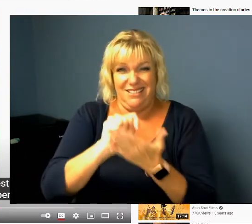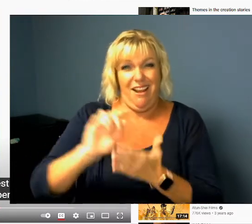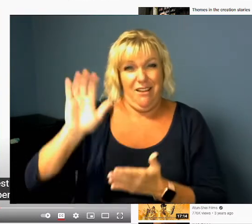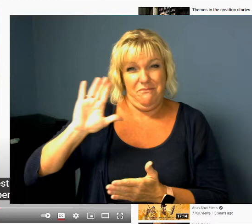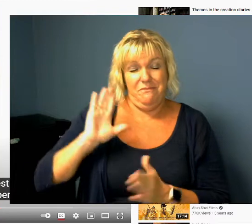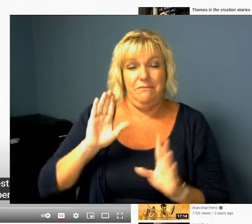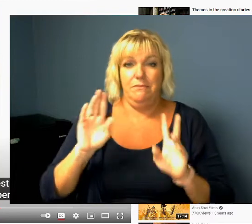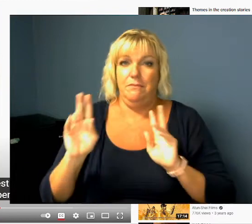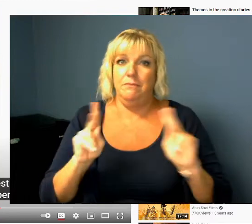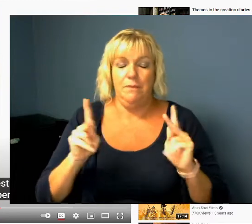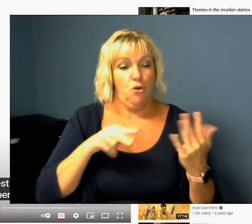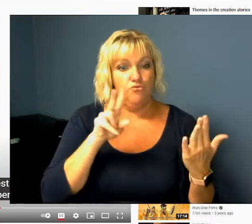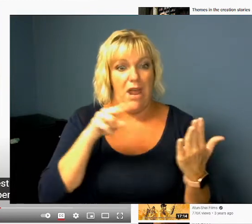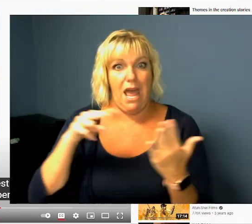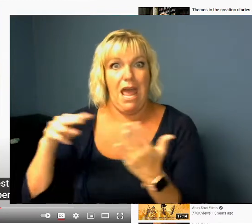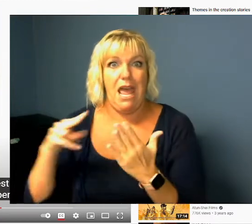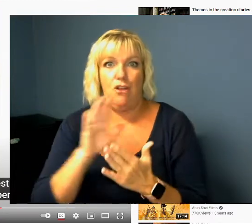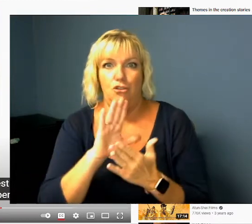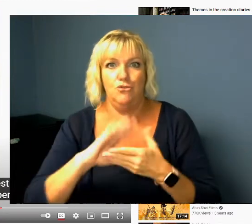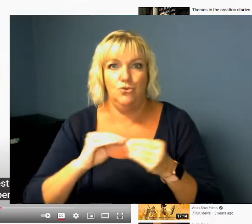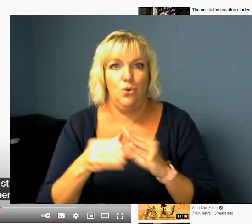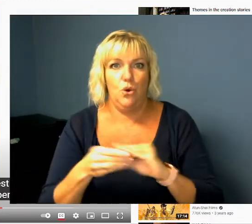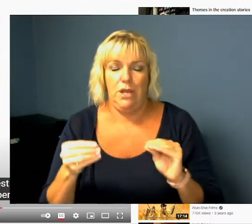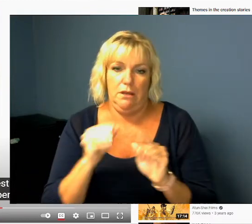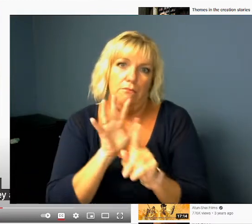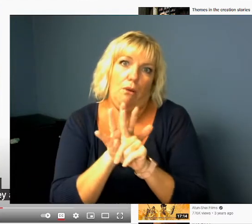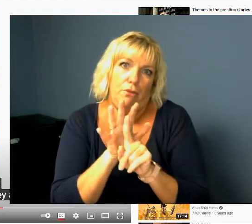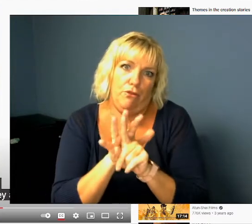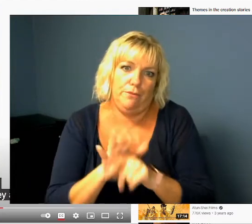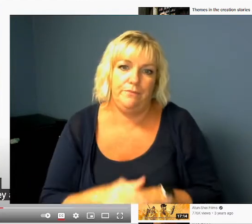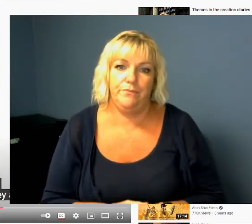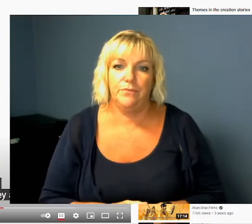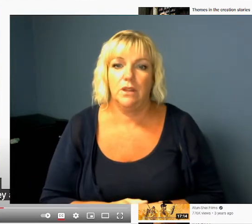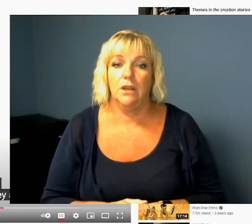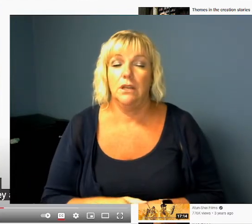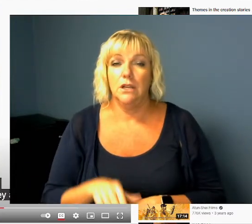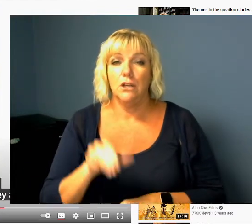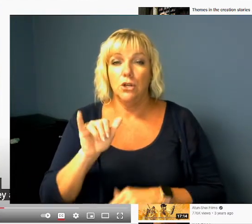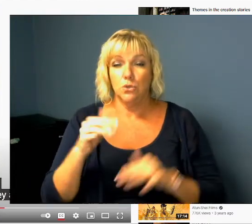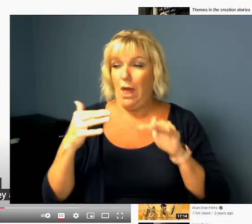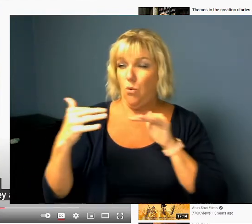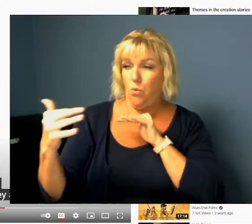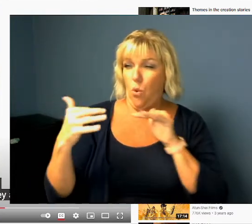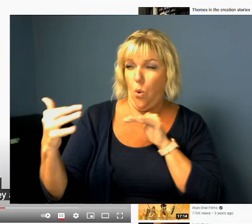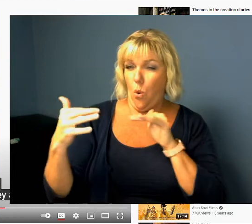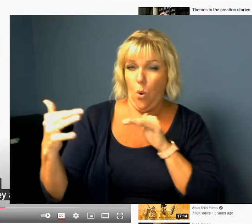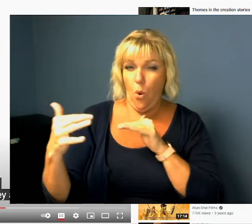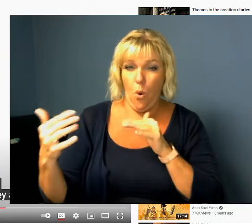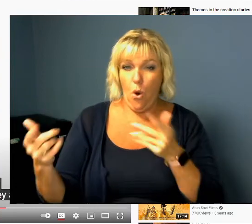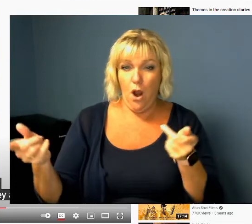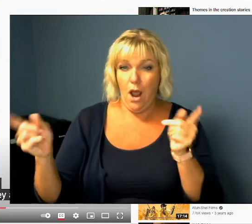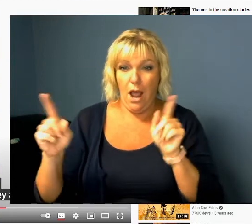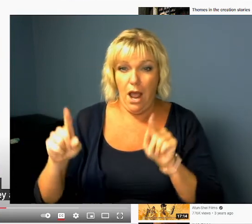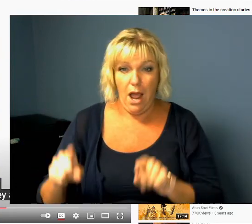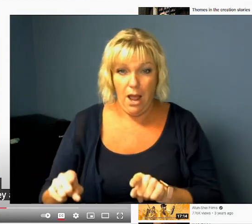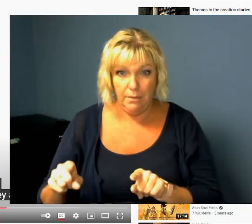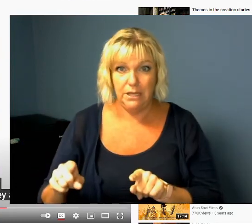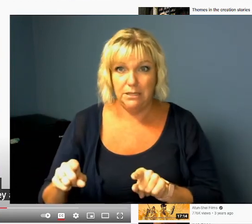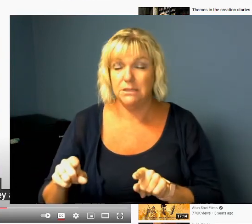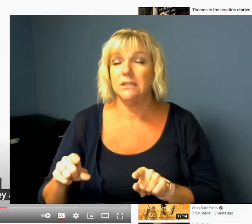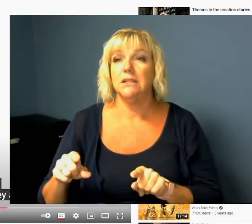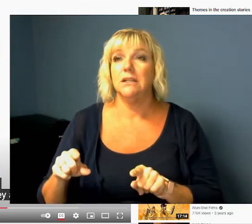at the time. Ultimately, what happens in this war is once the English colonists get themselves